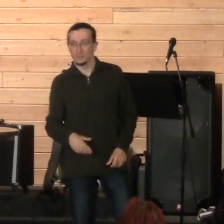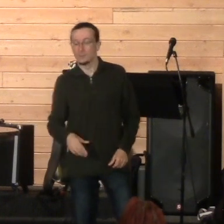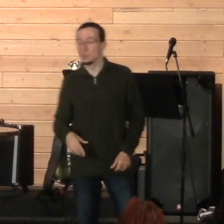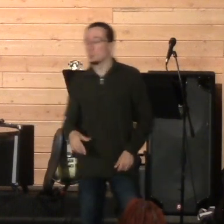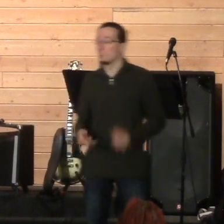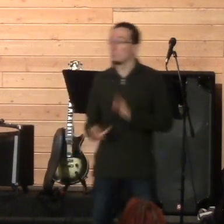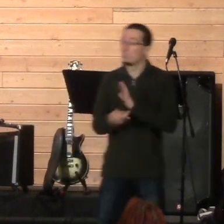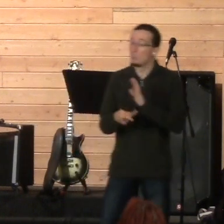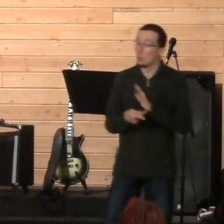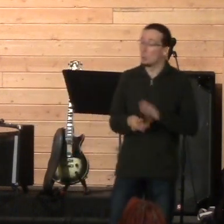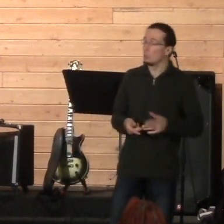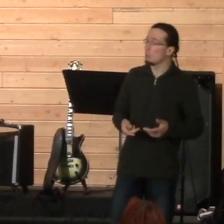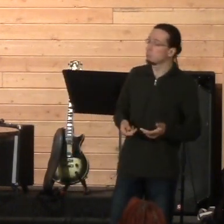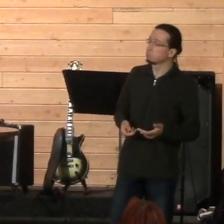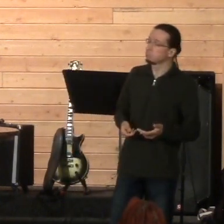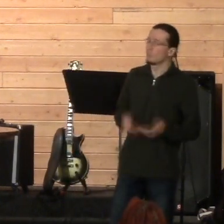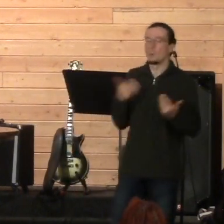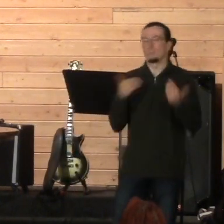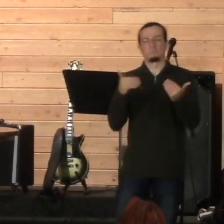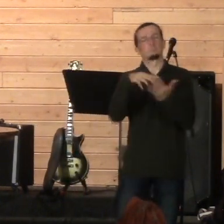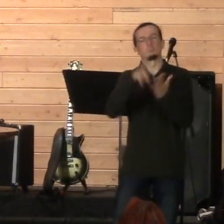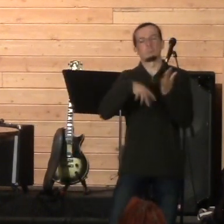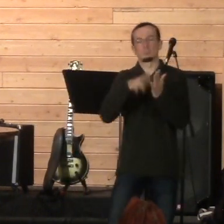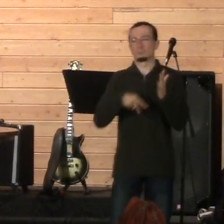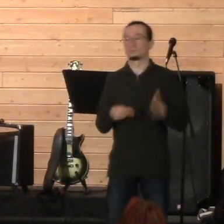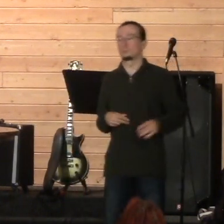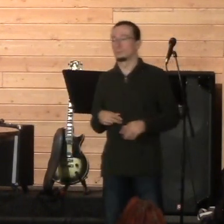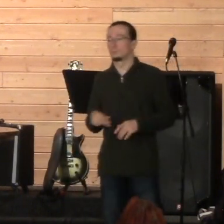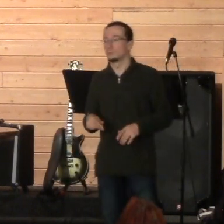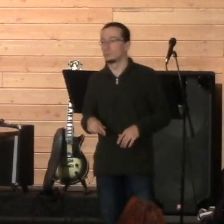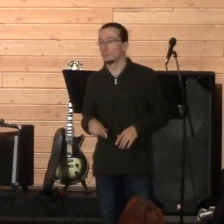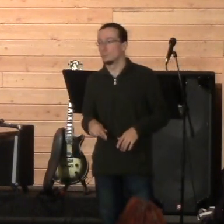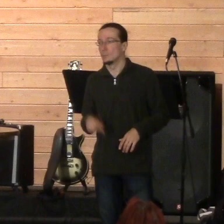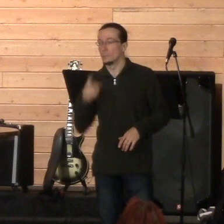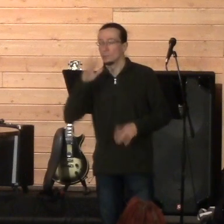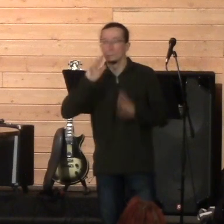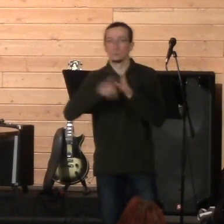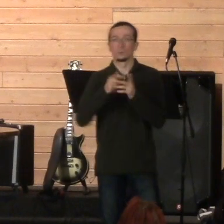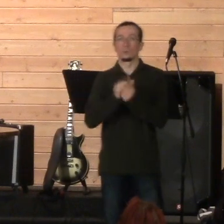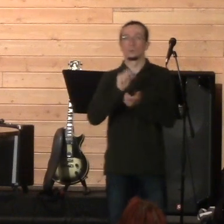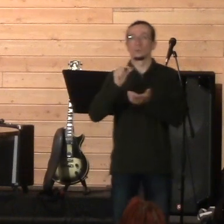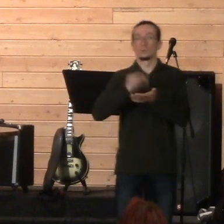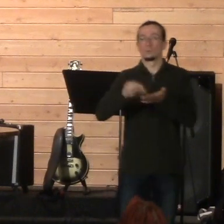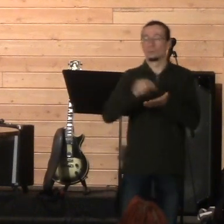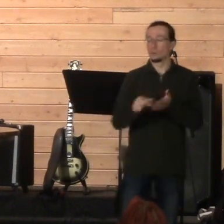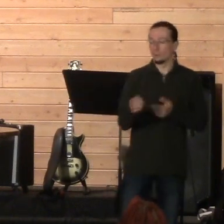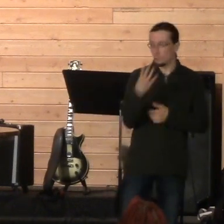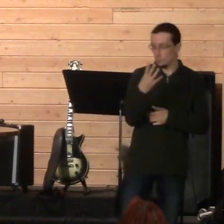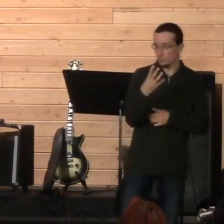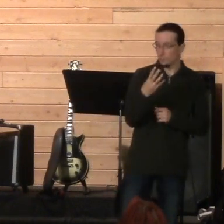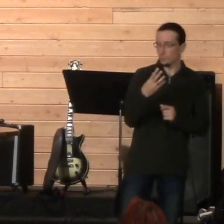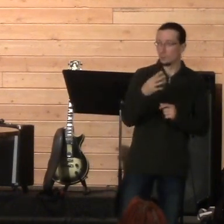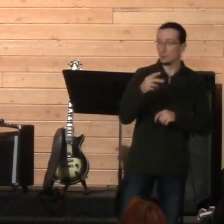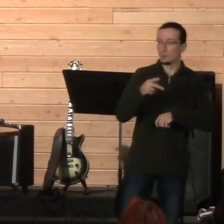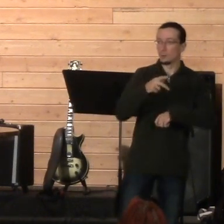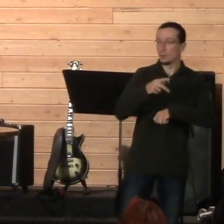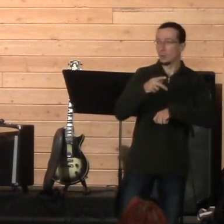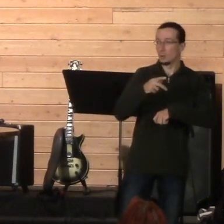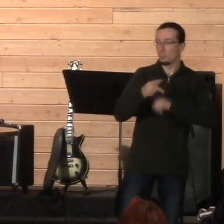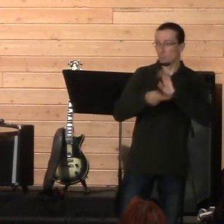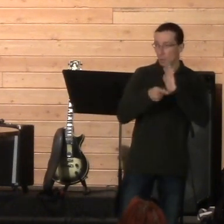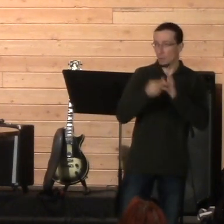And Paul is, well, let's just read it. So we're going to start off in verse 4. He's in this town called